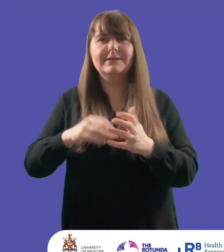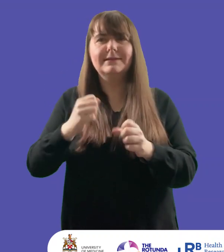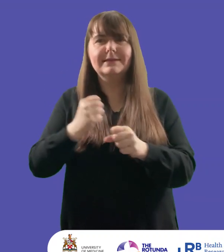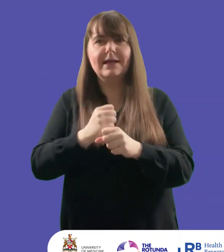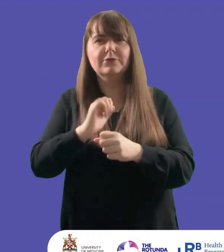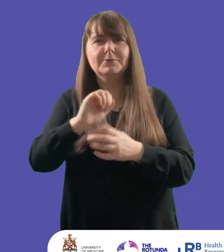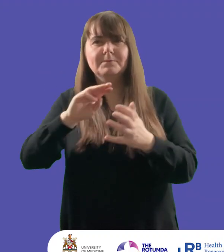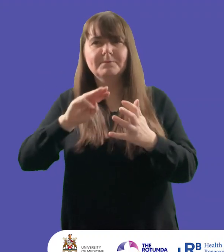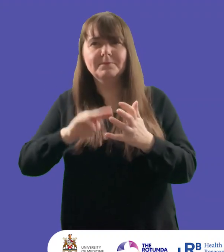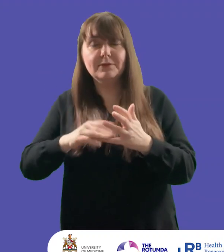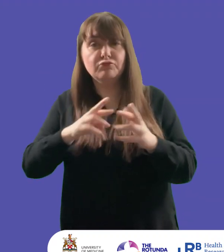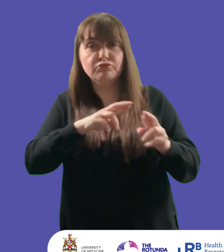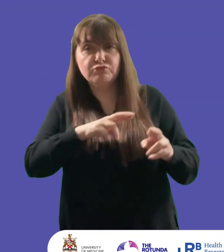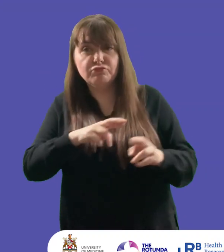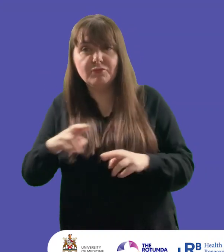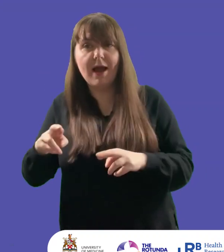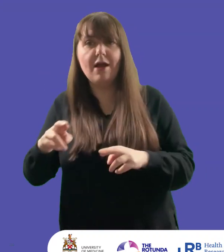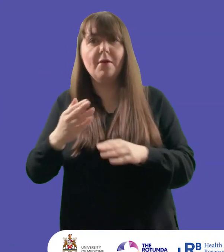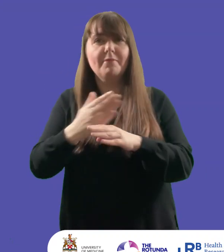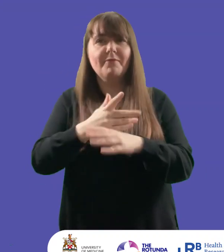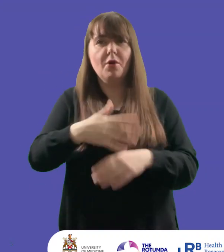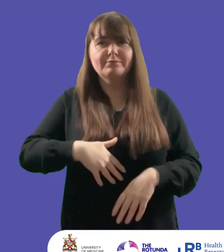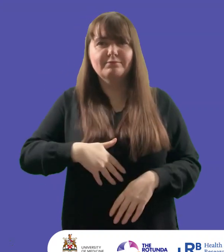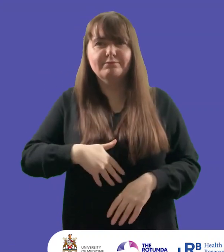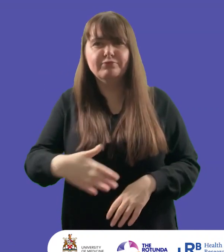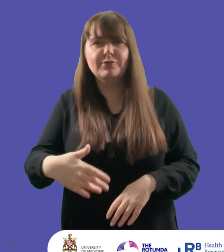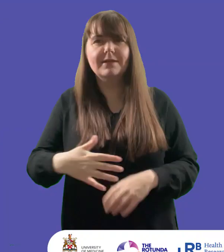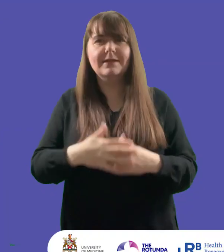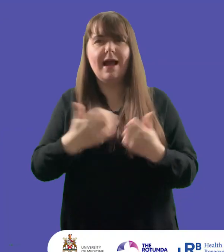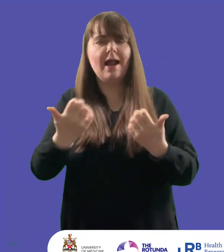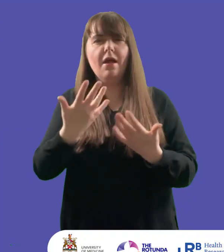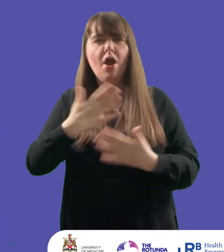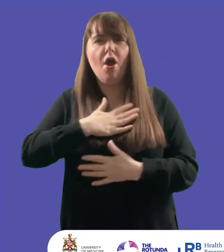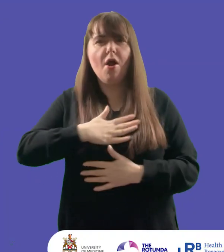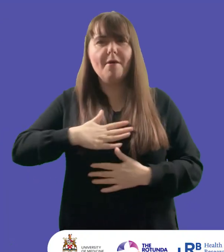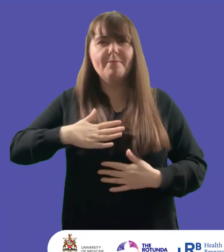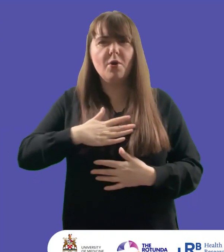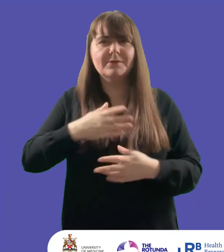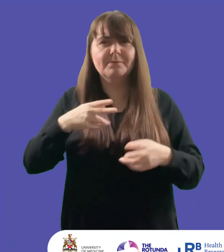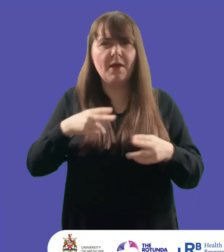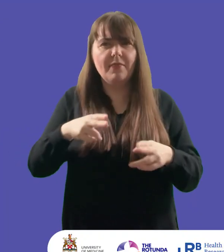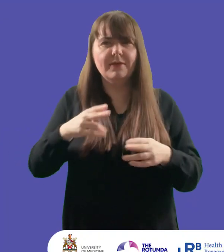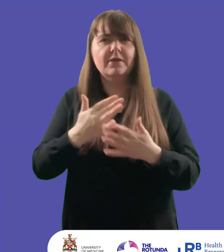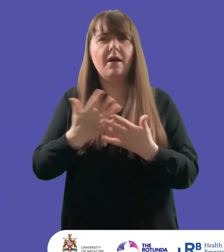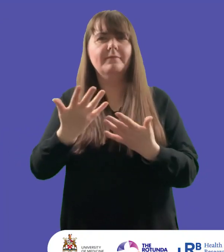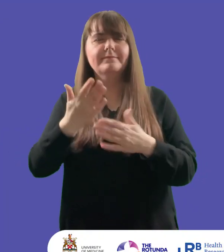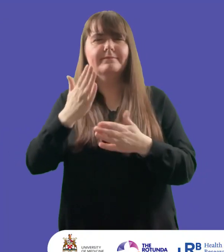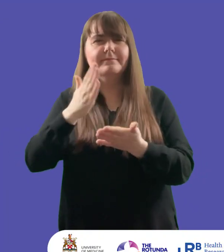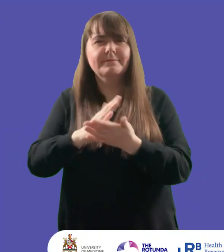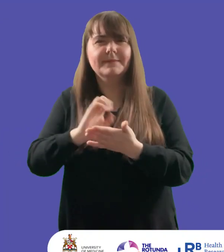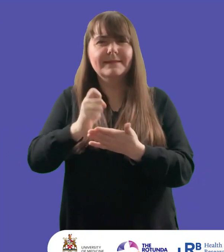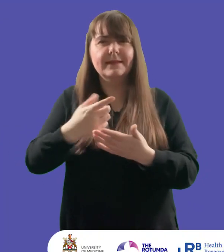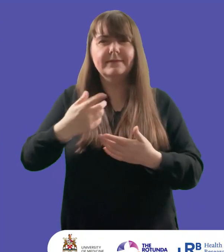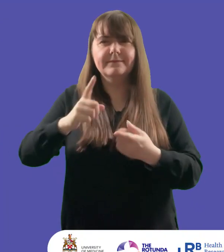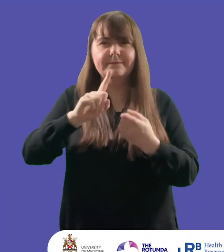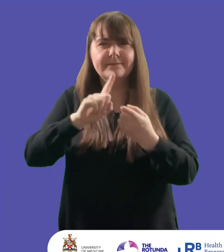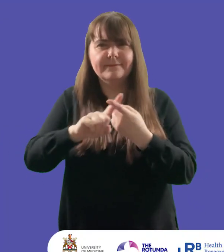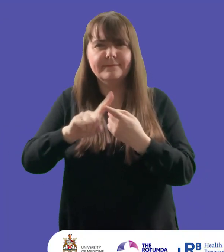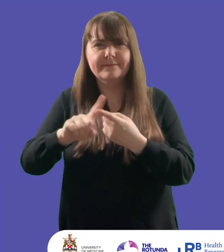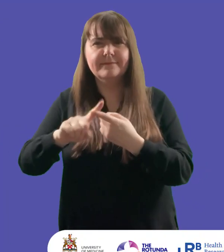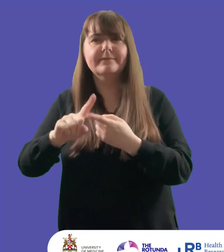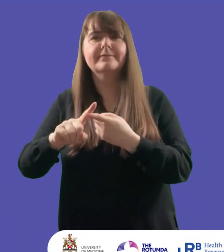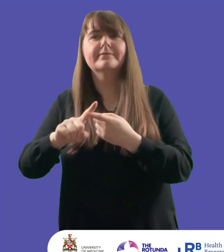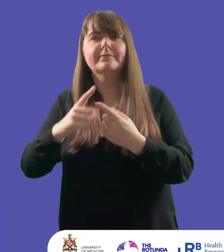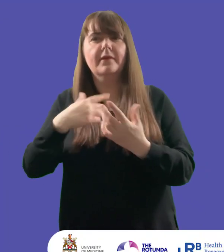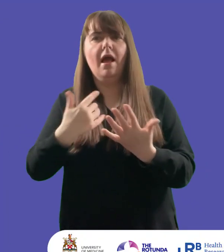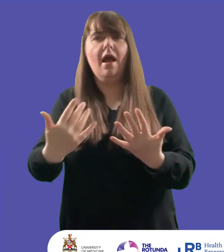if your periods were regular before you got pregnant, if you were on any hormonal methods of contraception before the pregnancy. So if you have